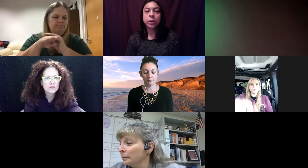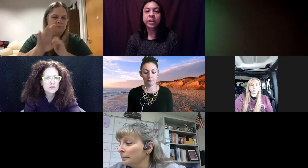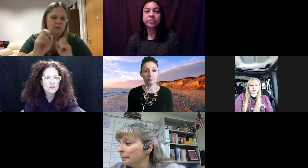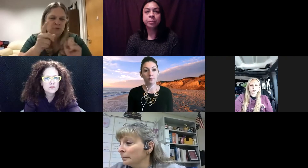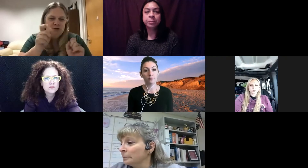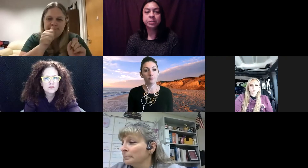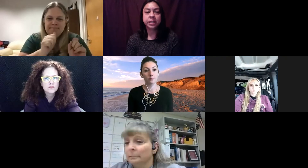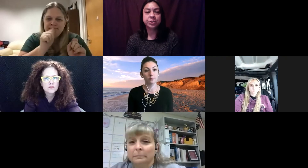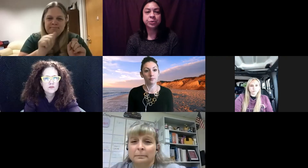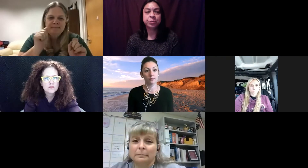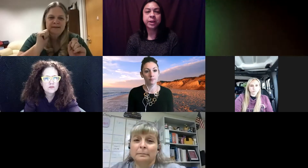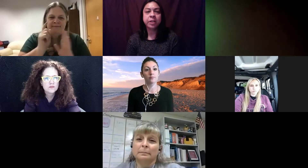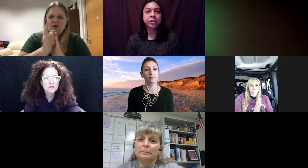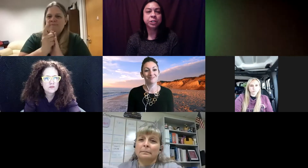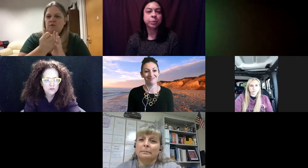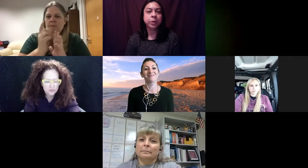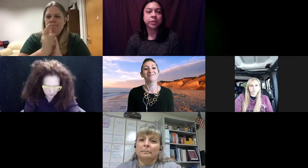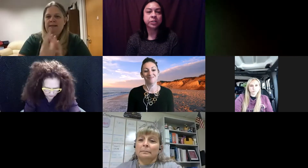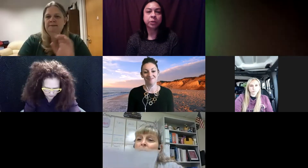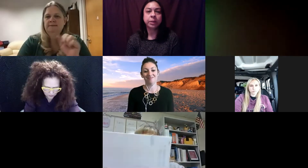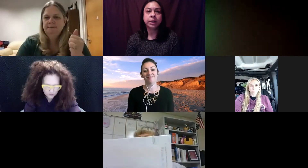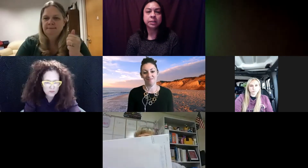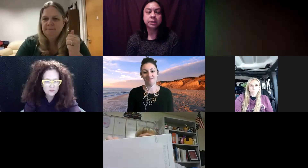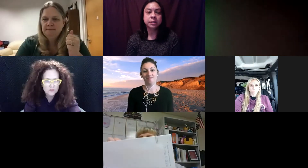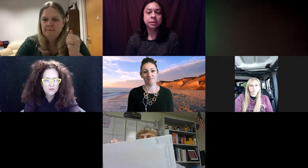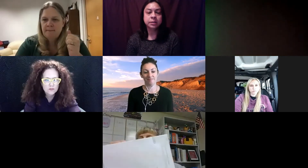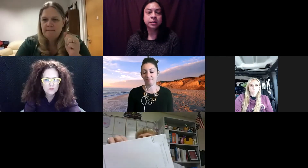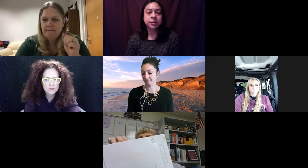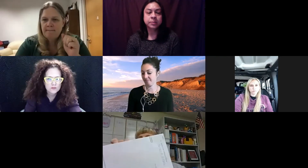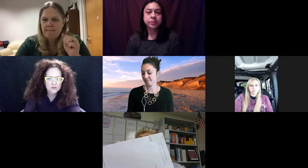We're waiting for people to enter the room right now. If you could just bear with us for a minute.